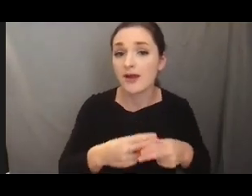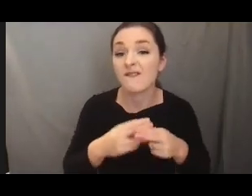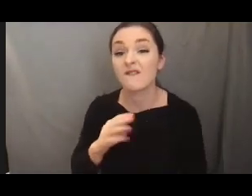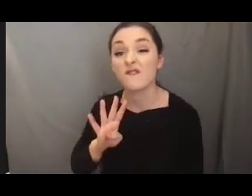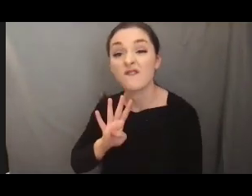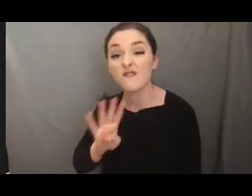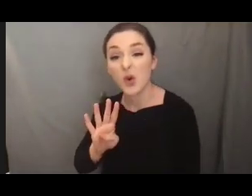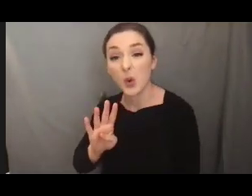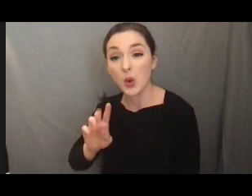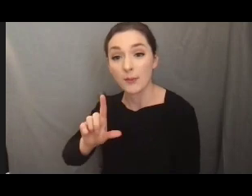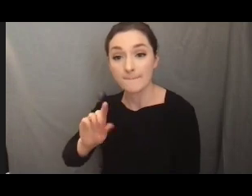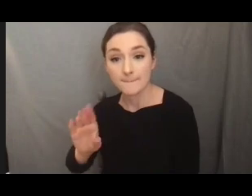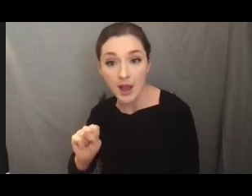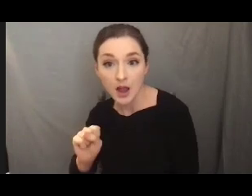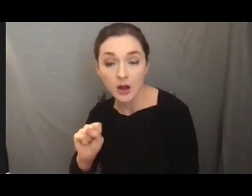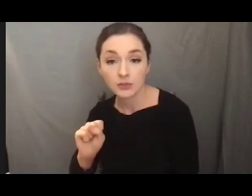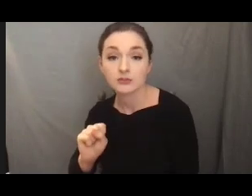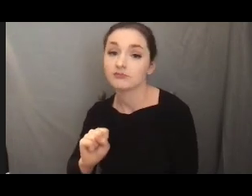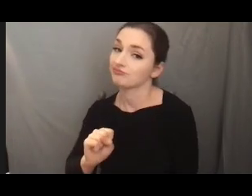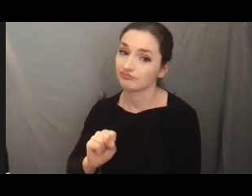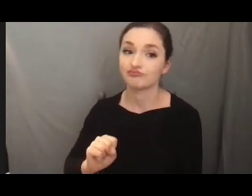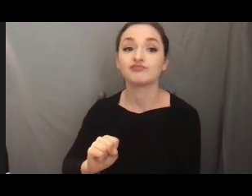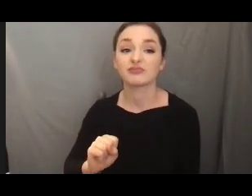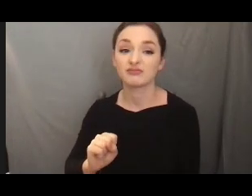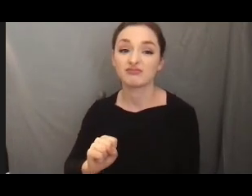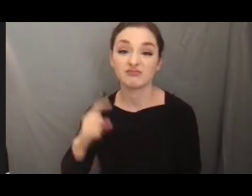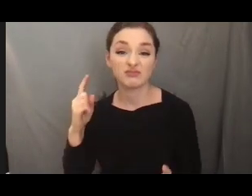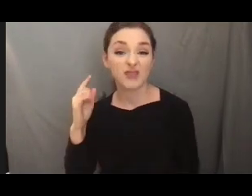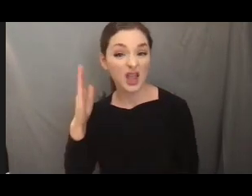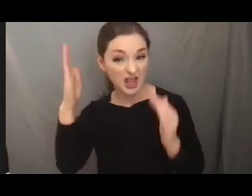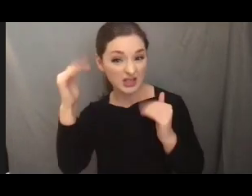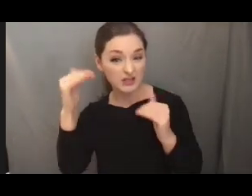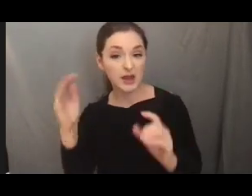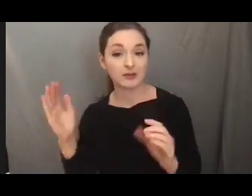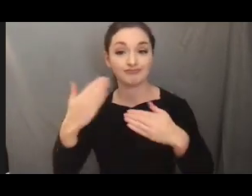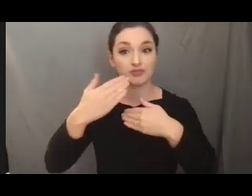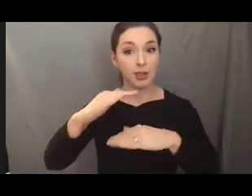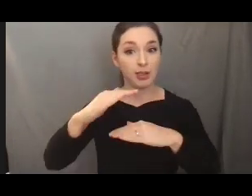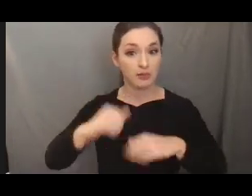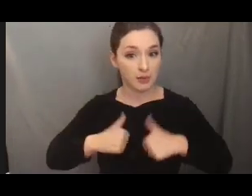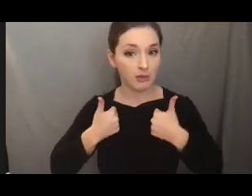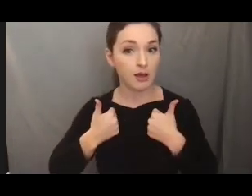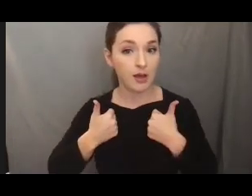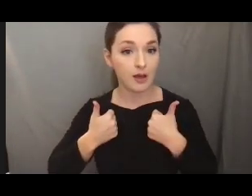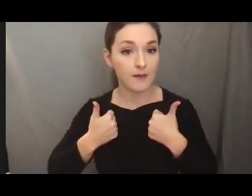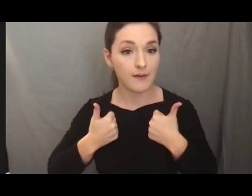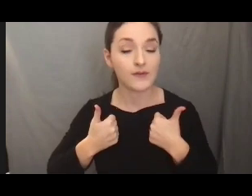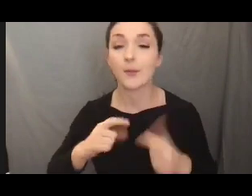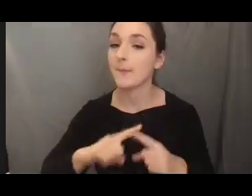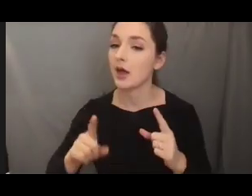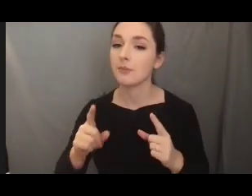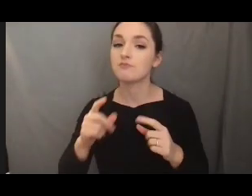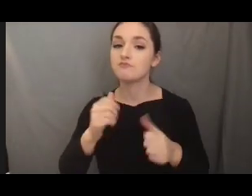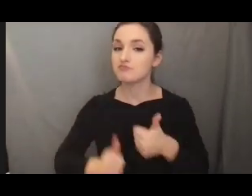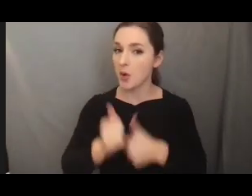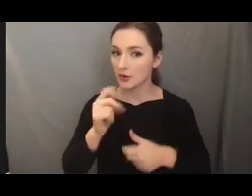be limited. But most babies didn't have 19 older brothers and sisters to watch over them.